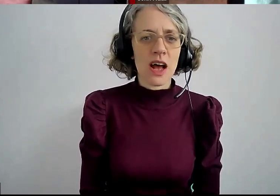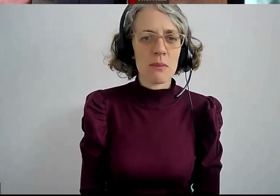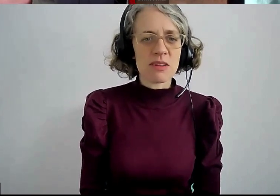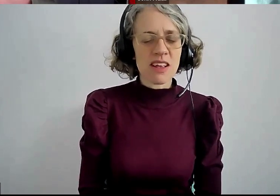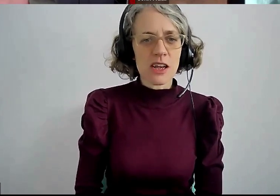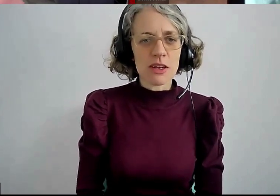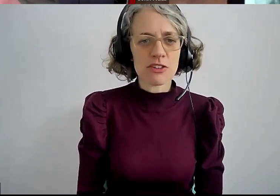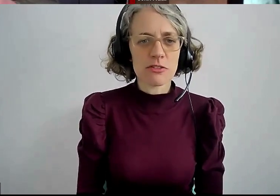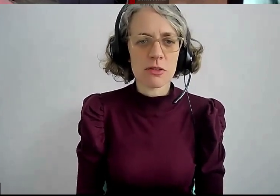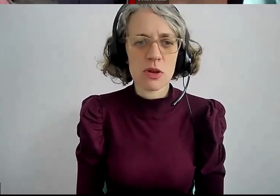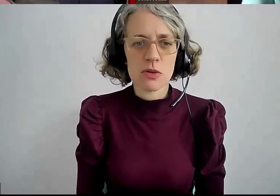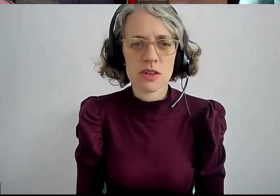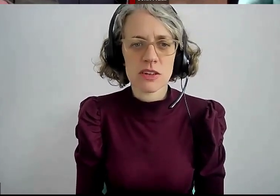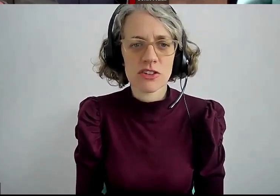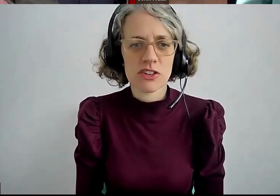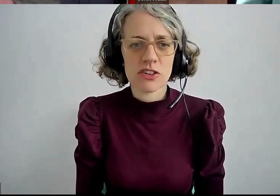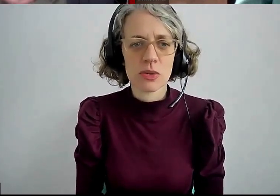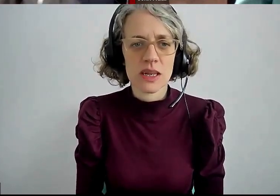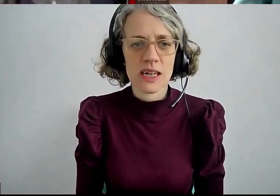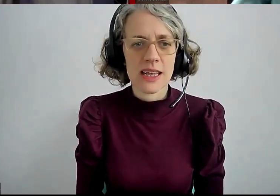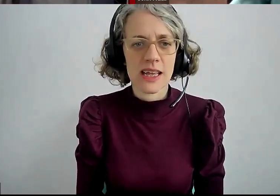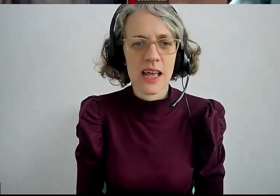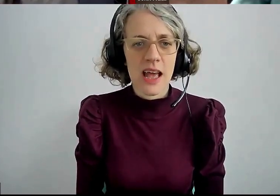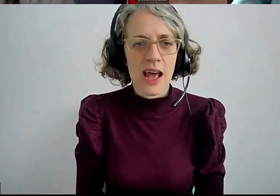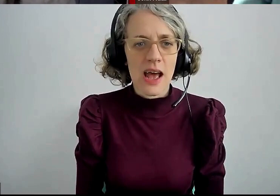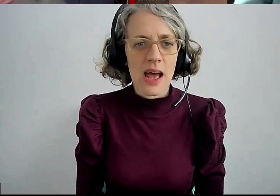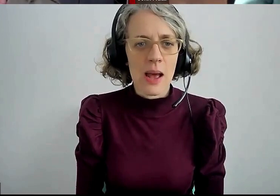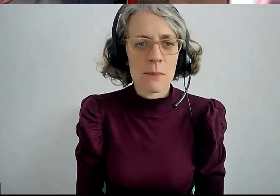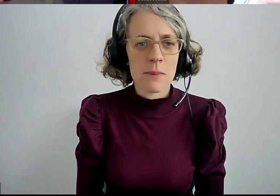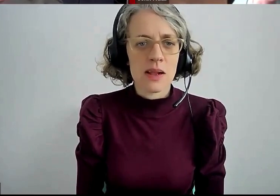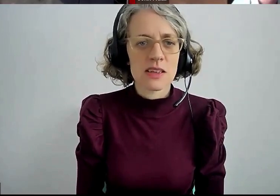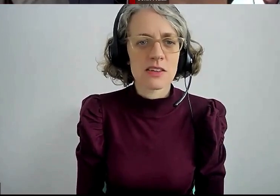If I take a question from the audience just quickly,